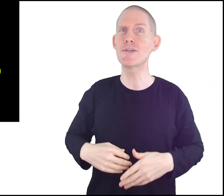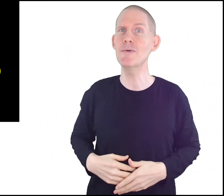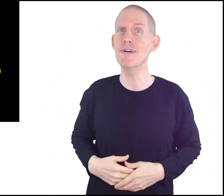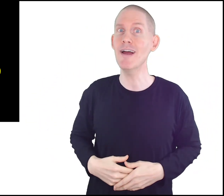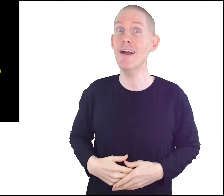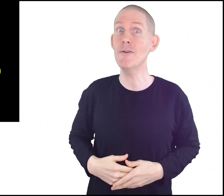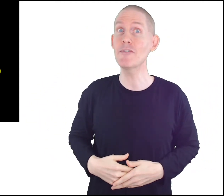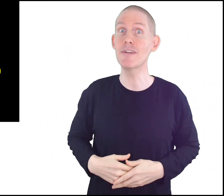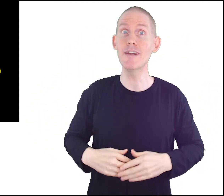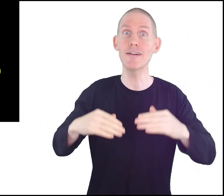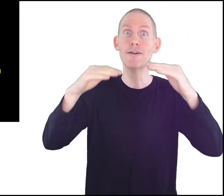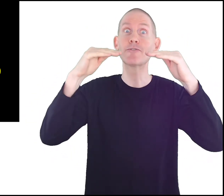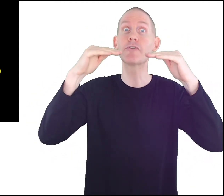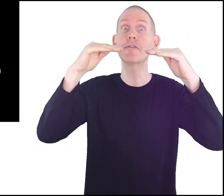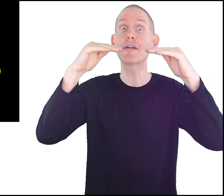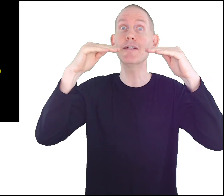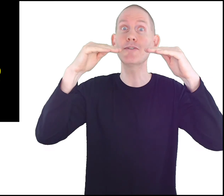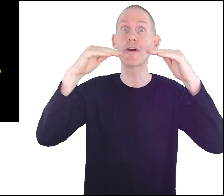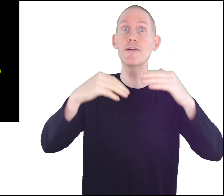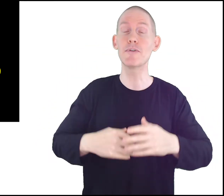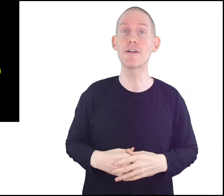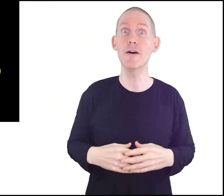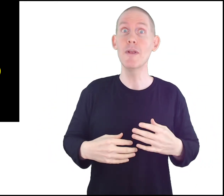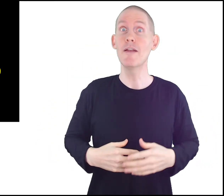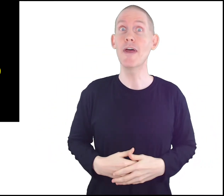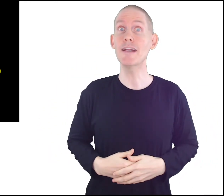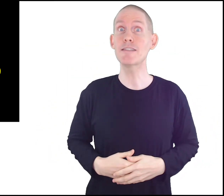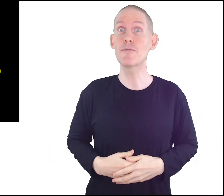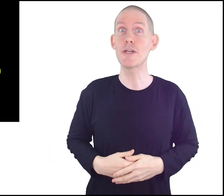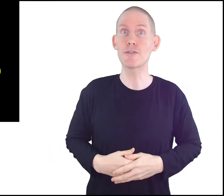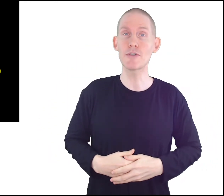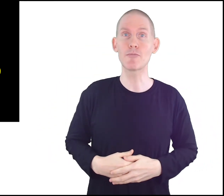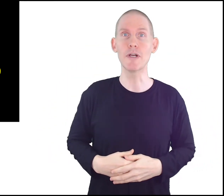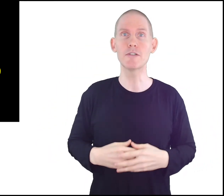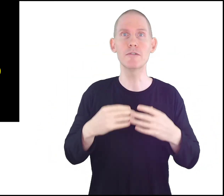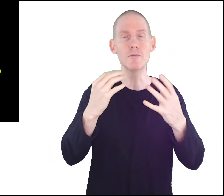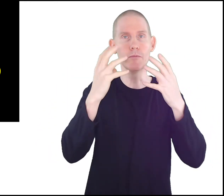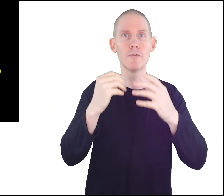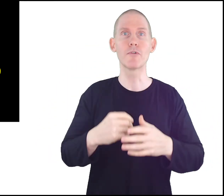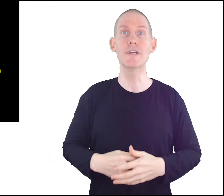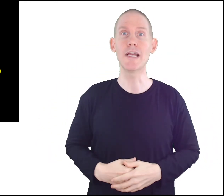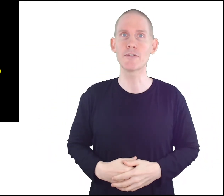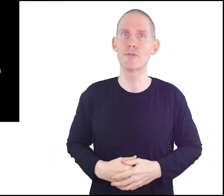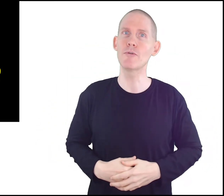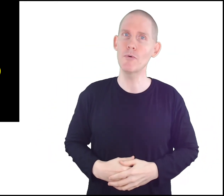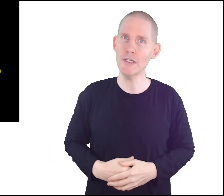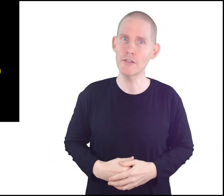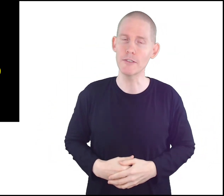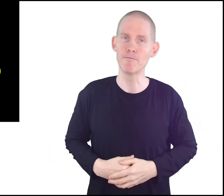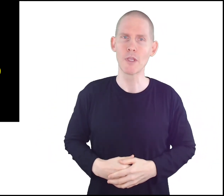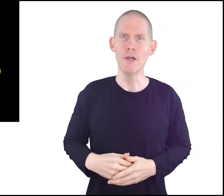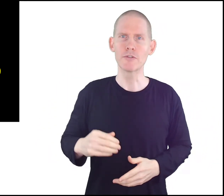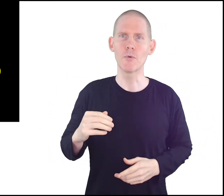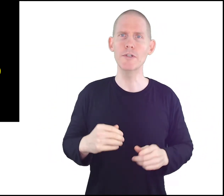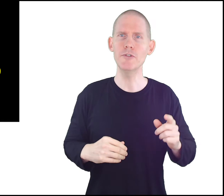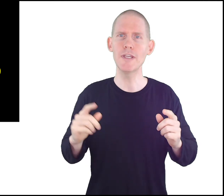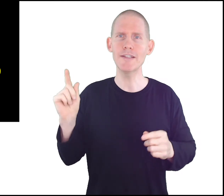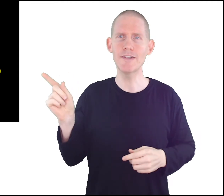going on over there. So you're looking, trying to figure out. That's the facial expression for a yes-no question. So once you get to the end